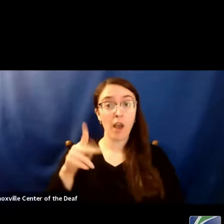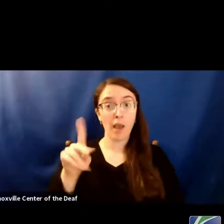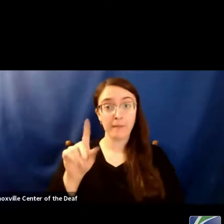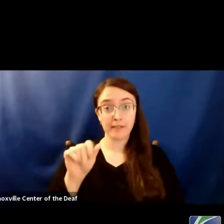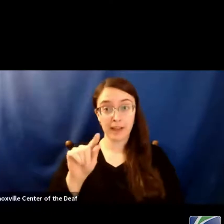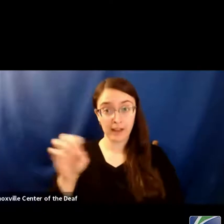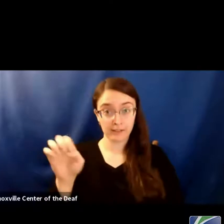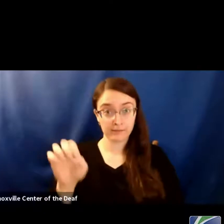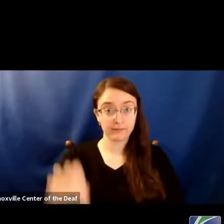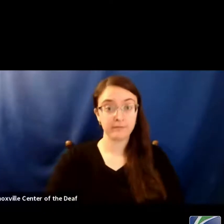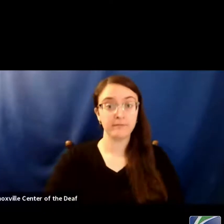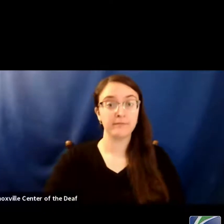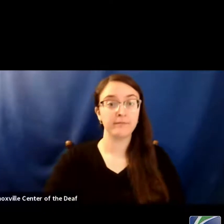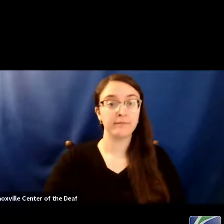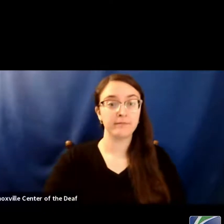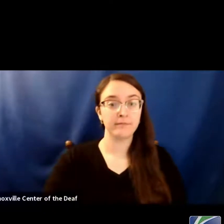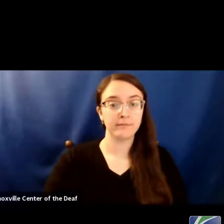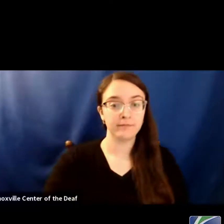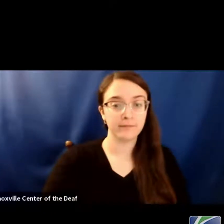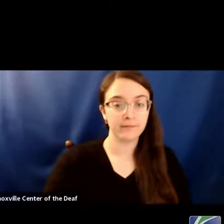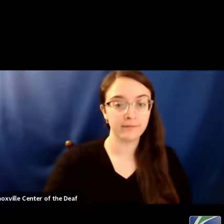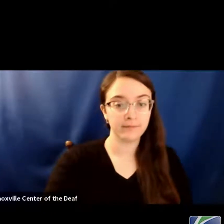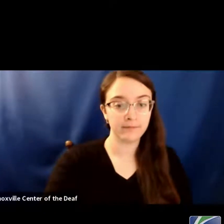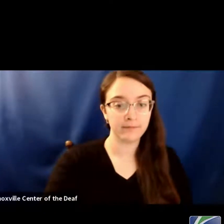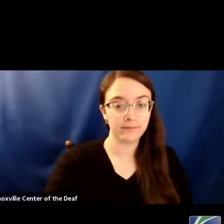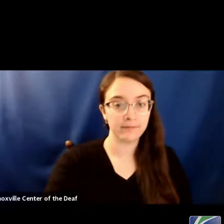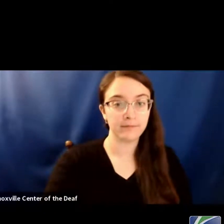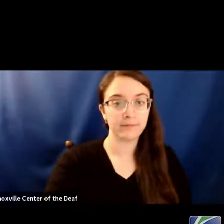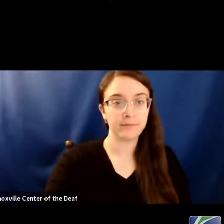There have now been more than